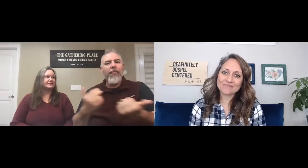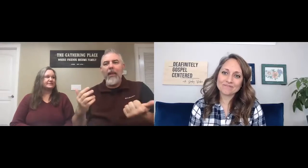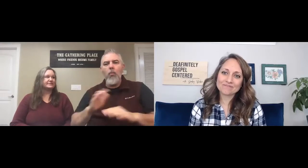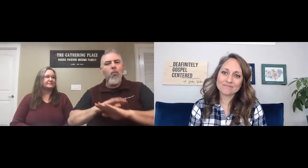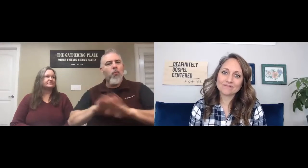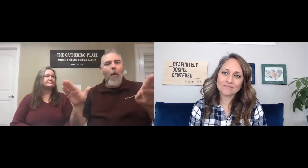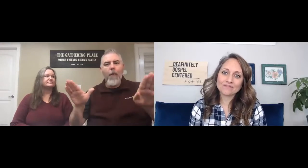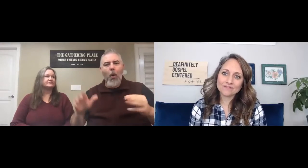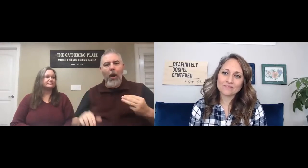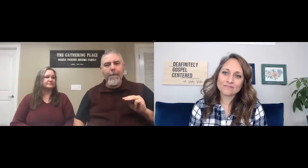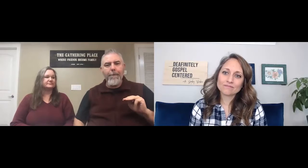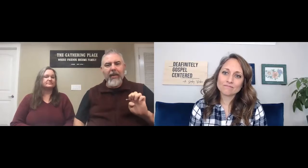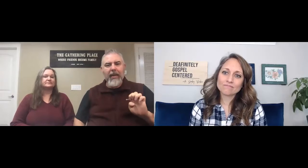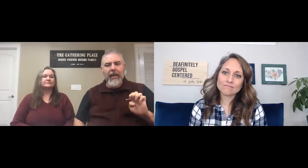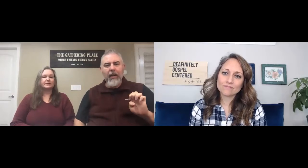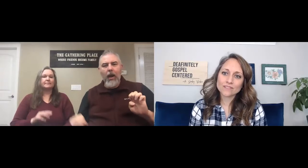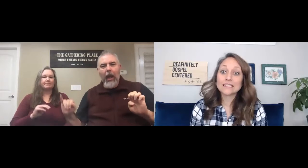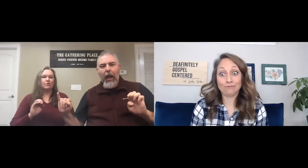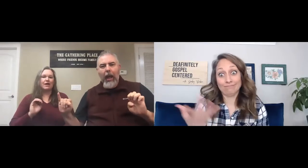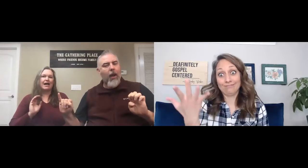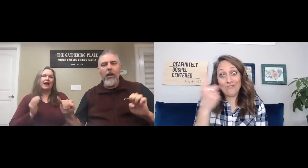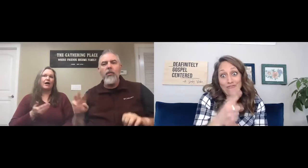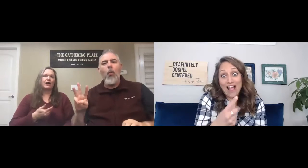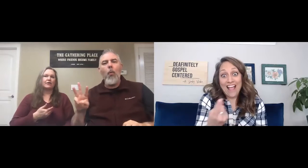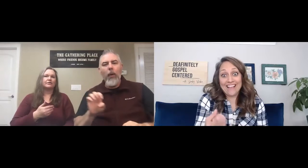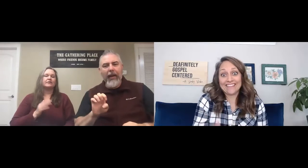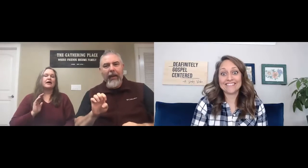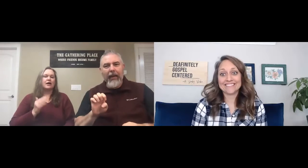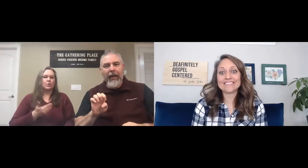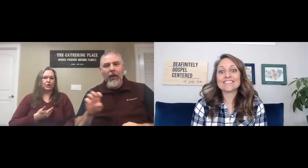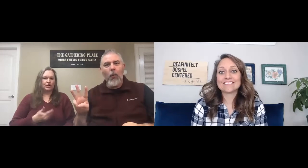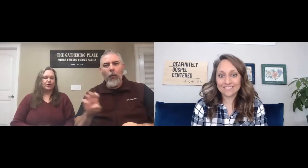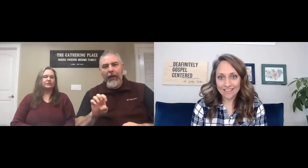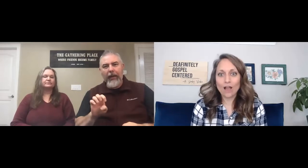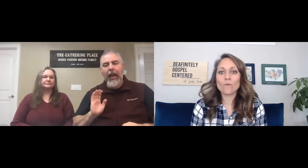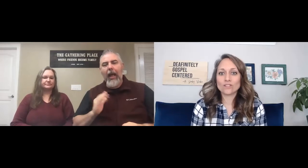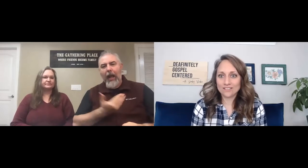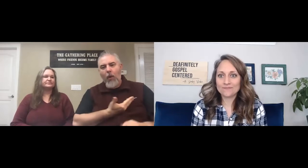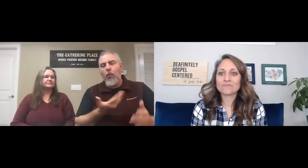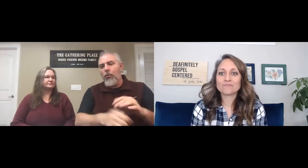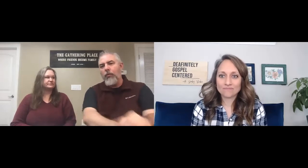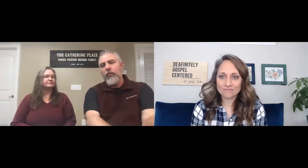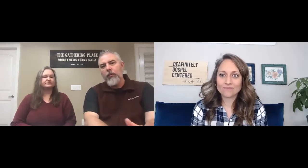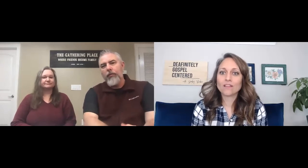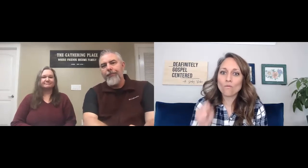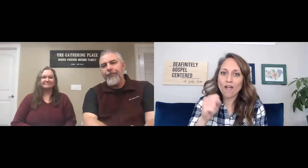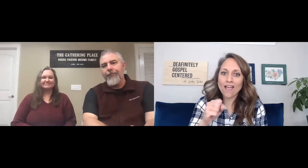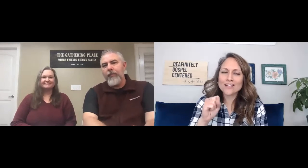one, everything, there's no more me or I. It's now we, our.